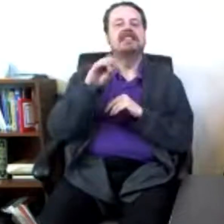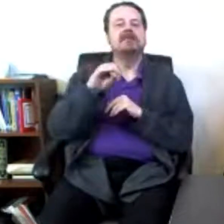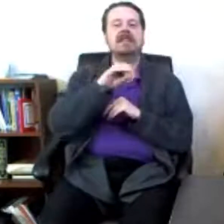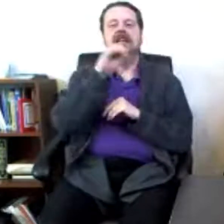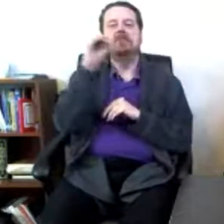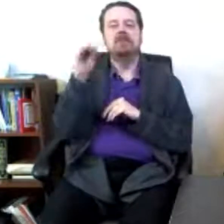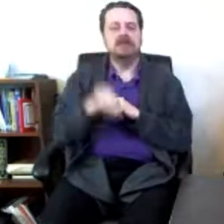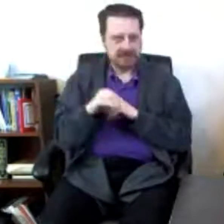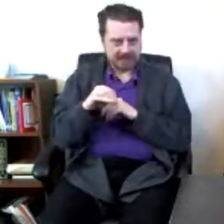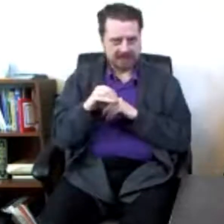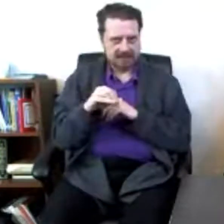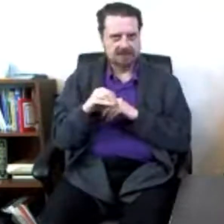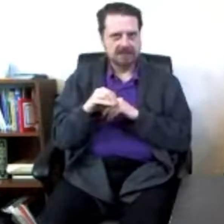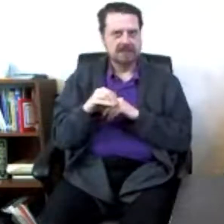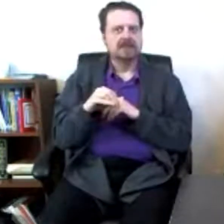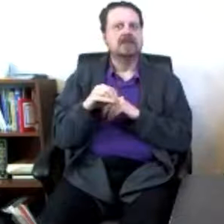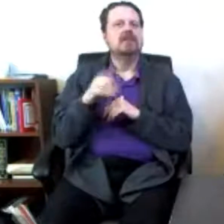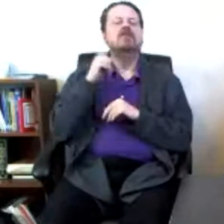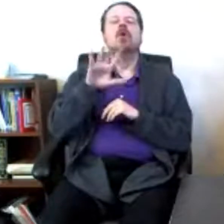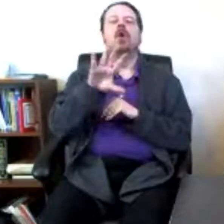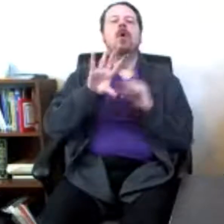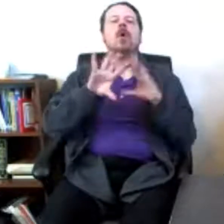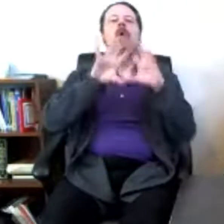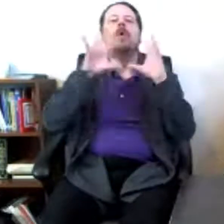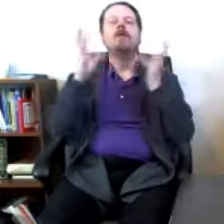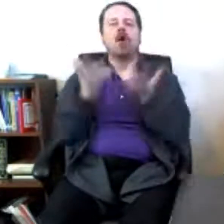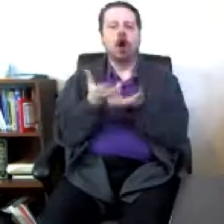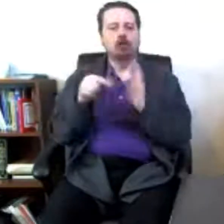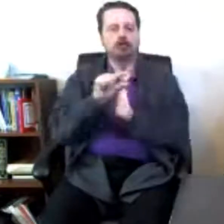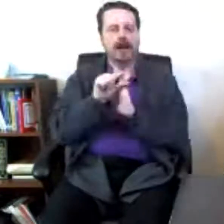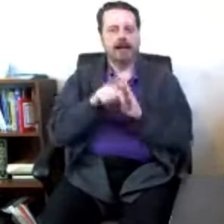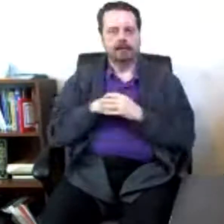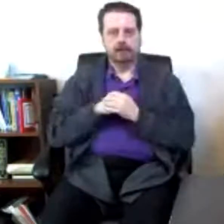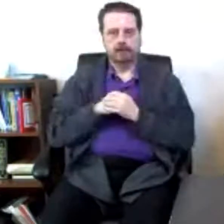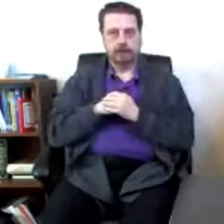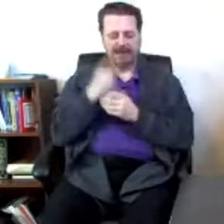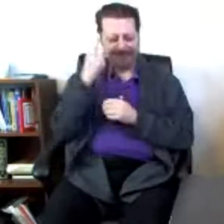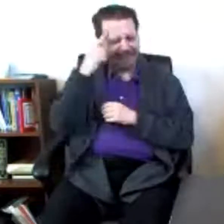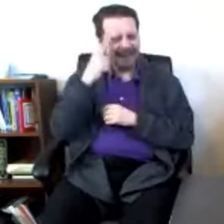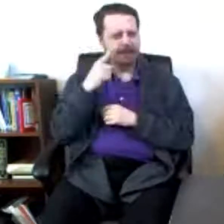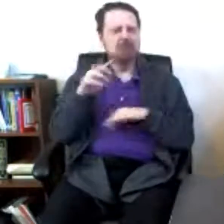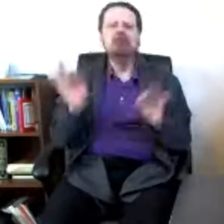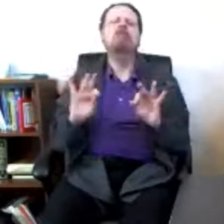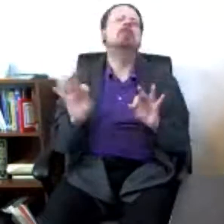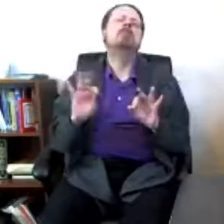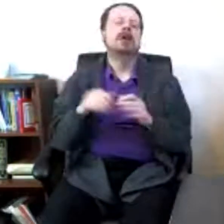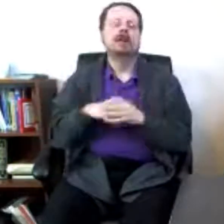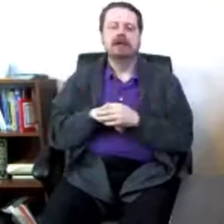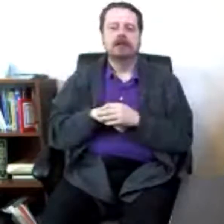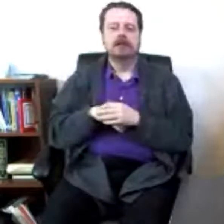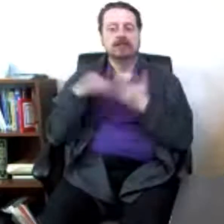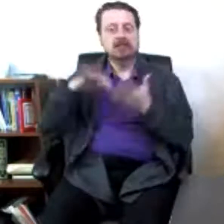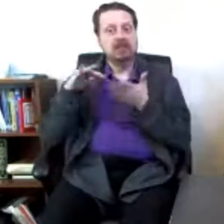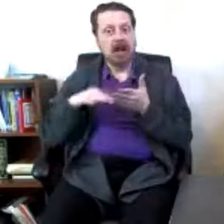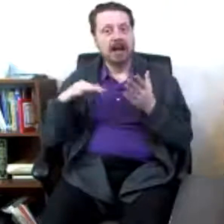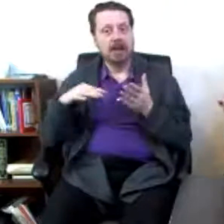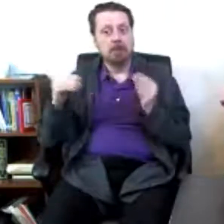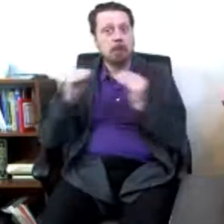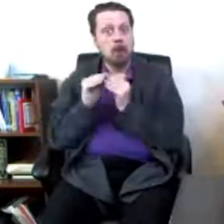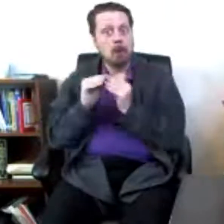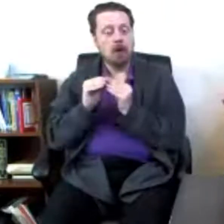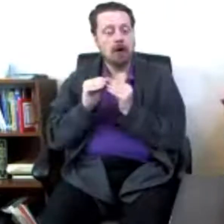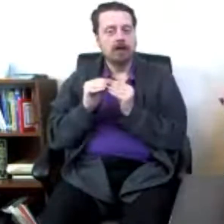weight in your overall grade. Do we take it seriously? Do we study more than if it were